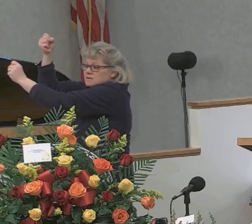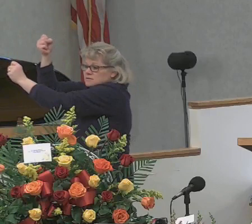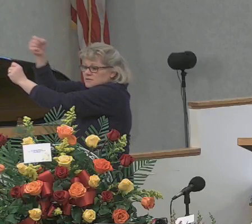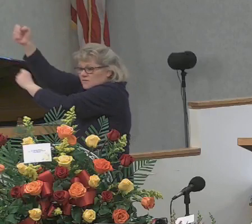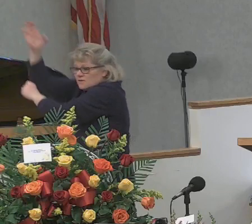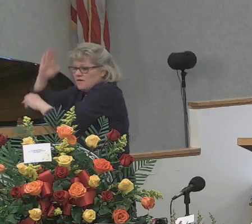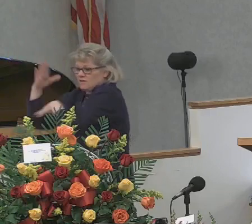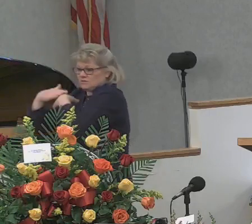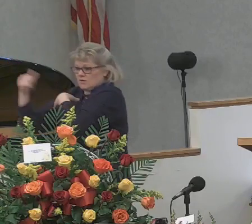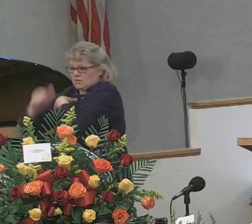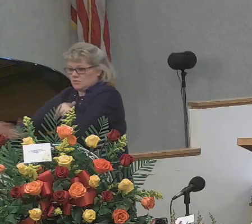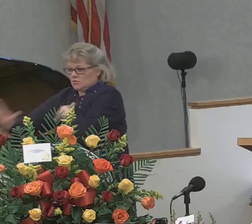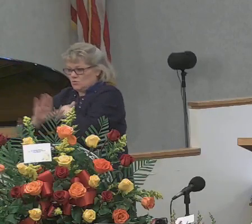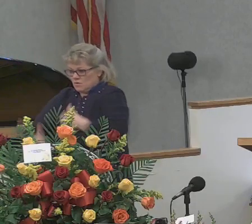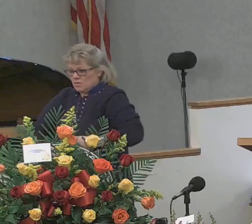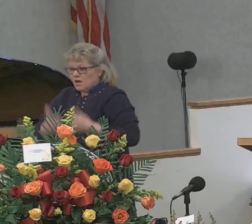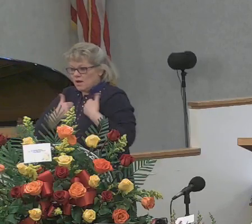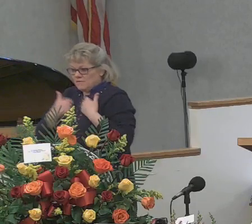God in Christ Jesus.